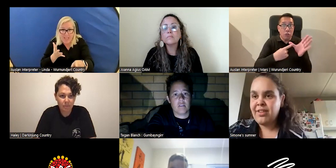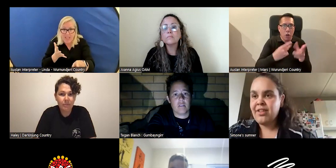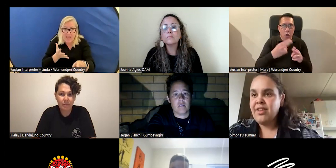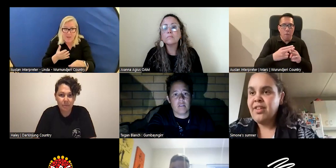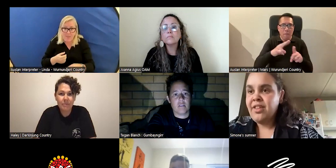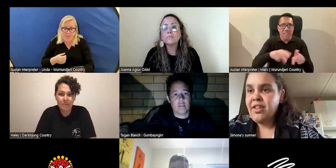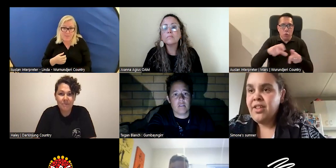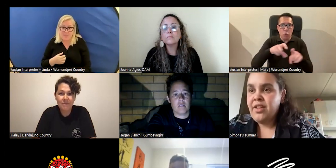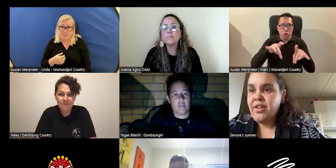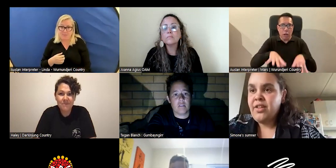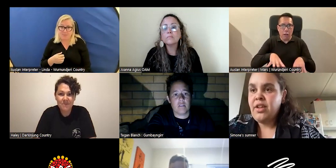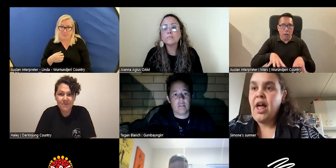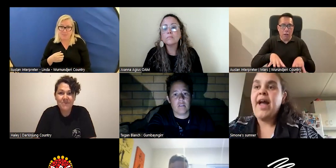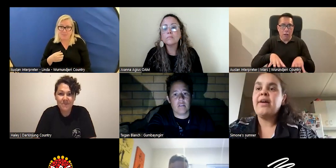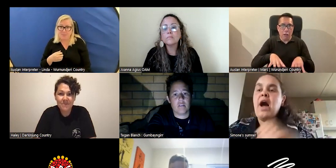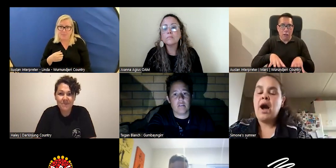federal one?